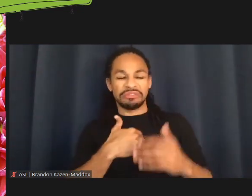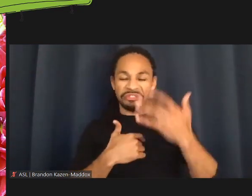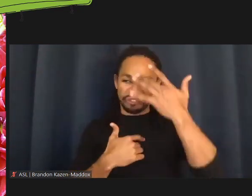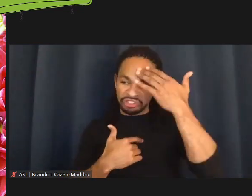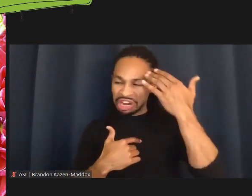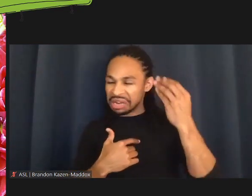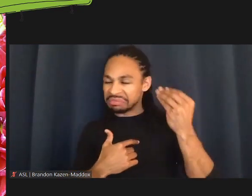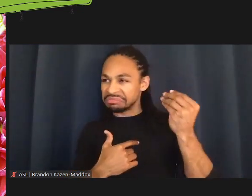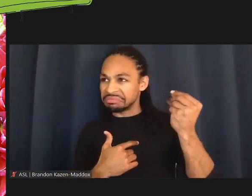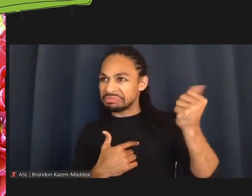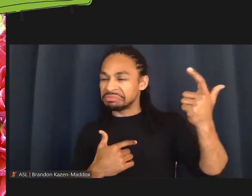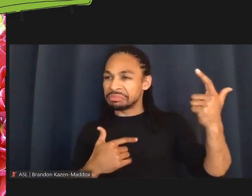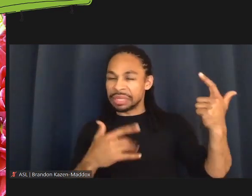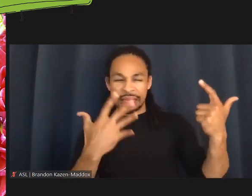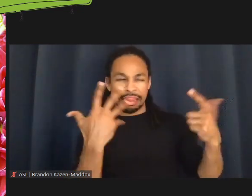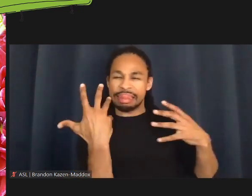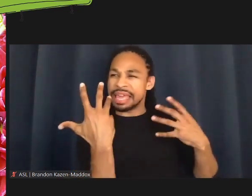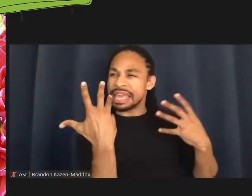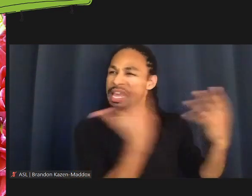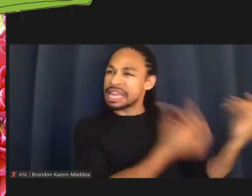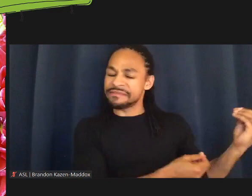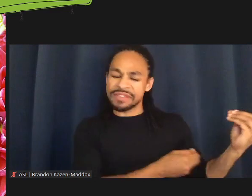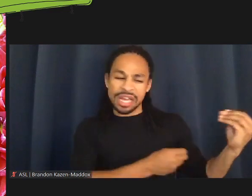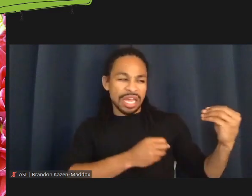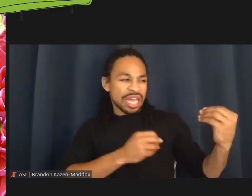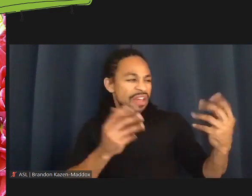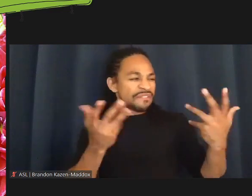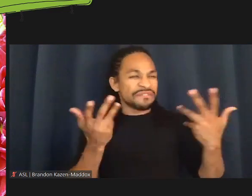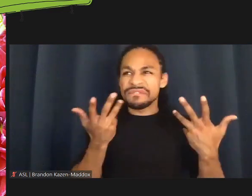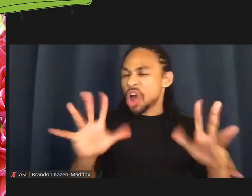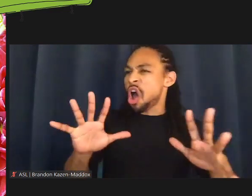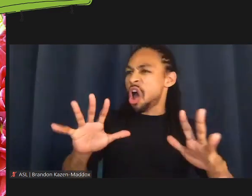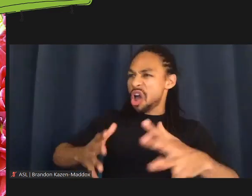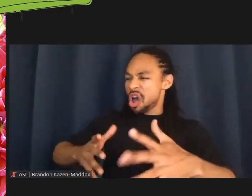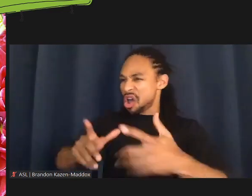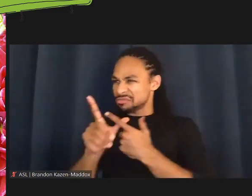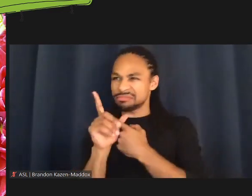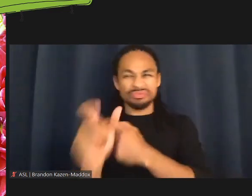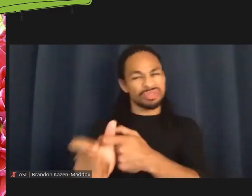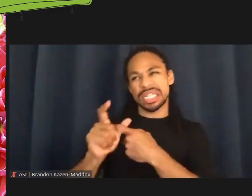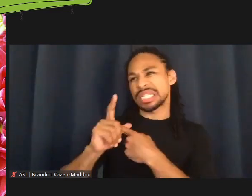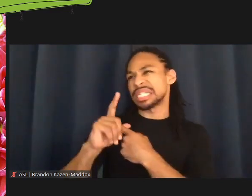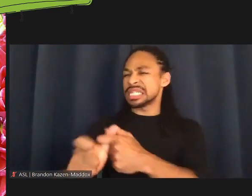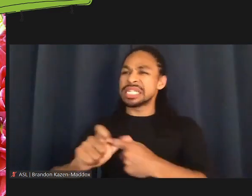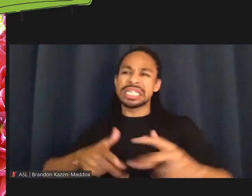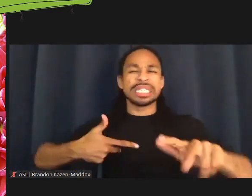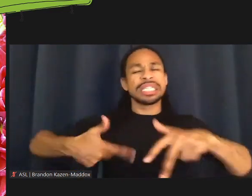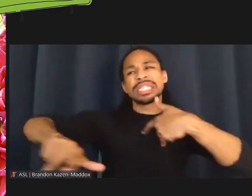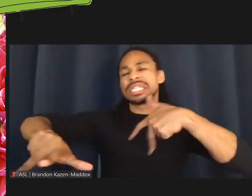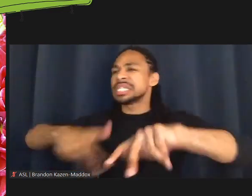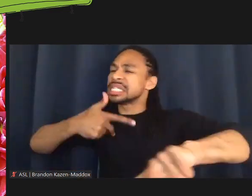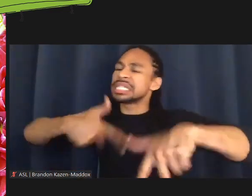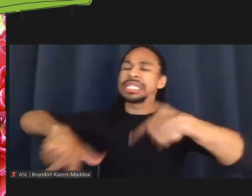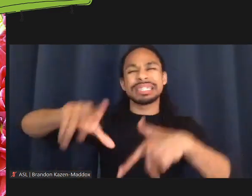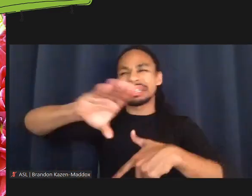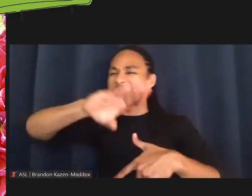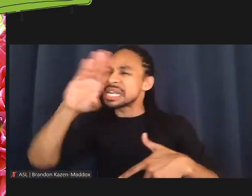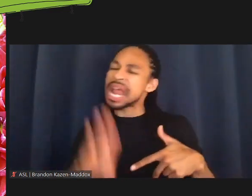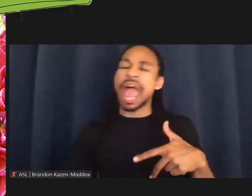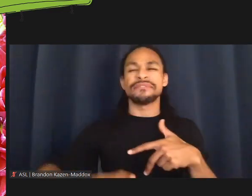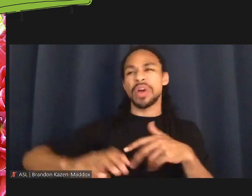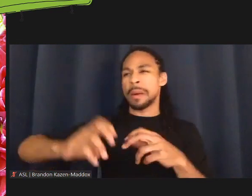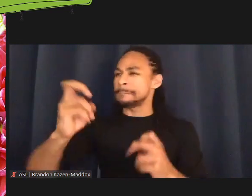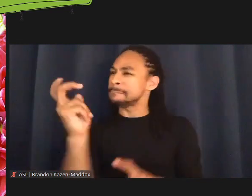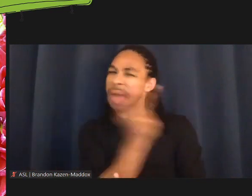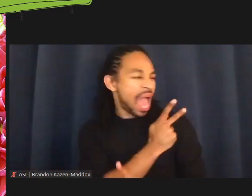gone, running, dying, all to get away from you, to never return, but maybe